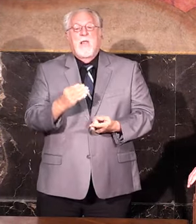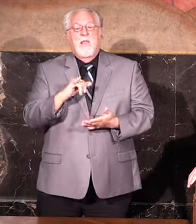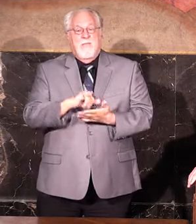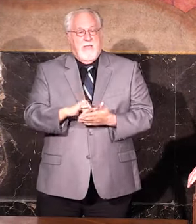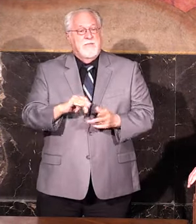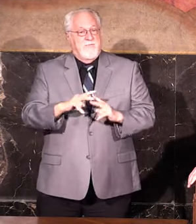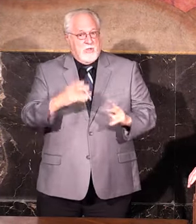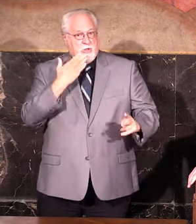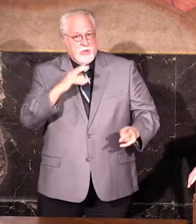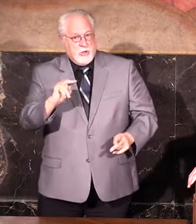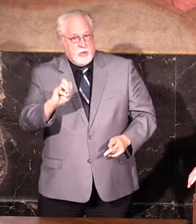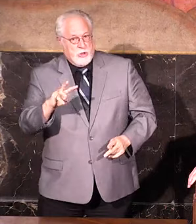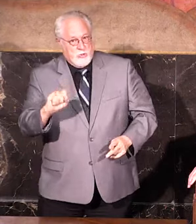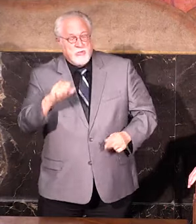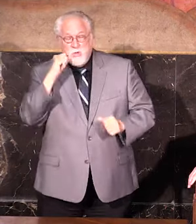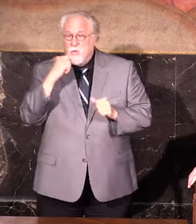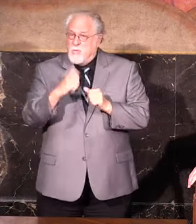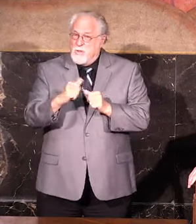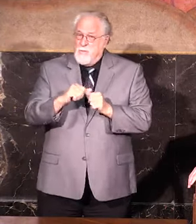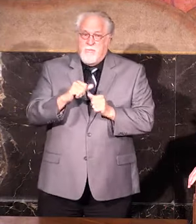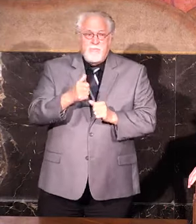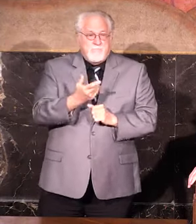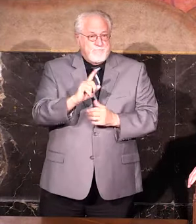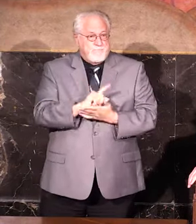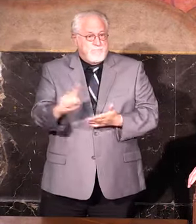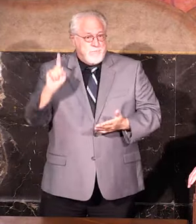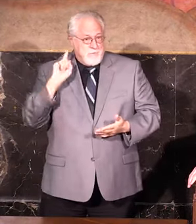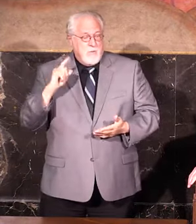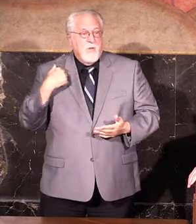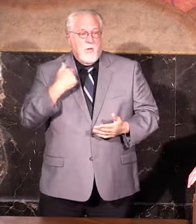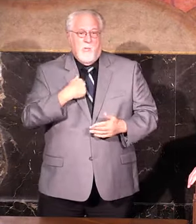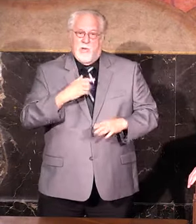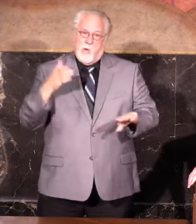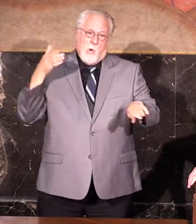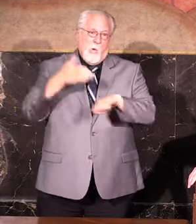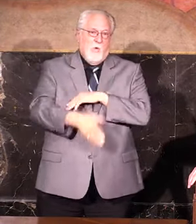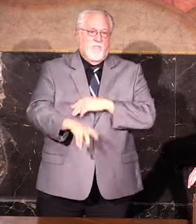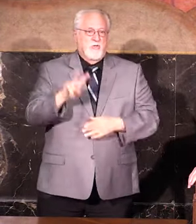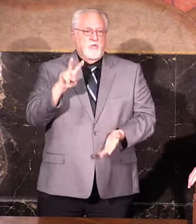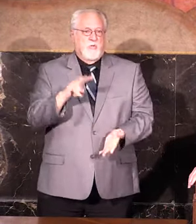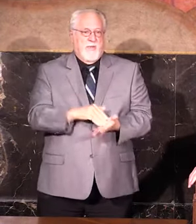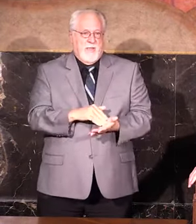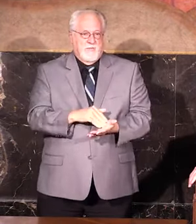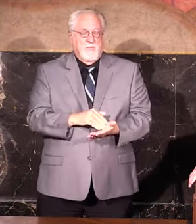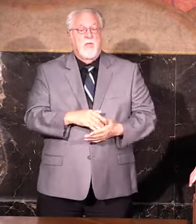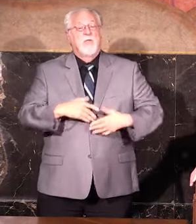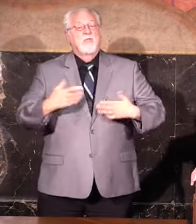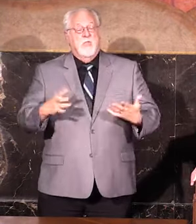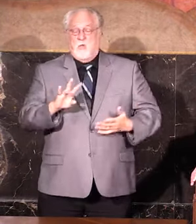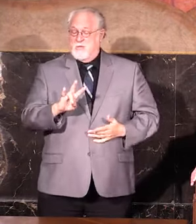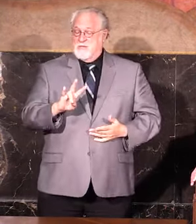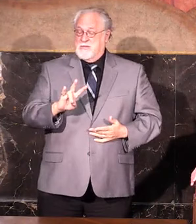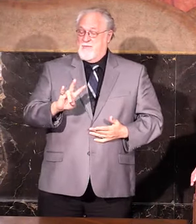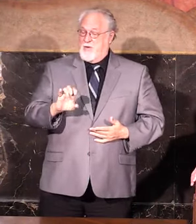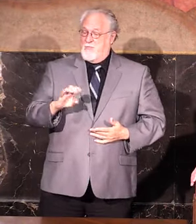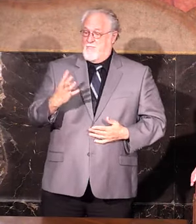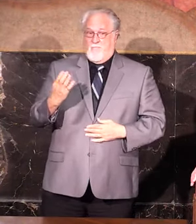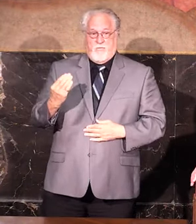very good news. Y'all remember several weeks ago we were well over 2,000. So